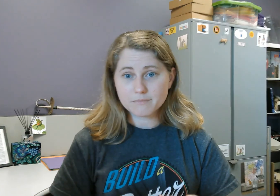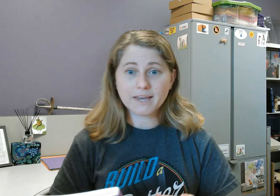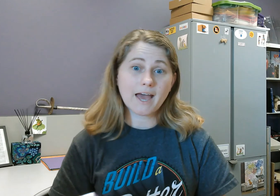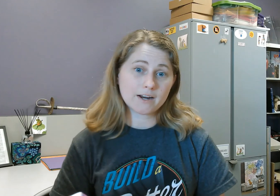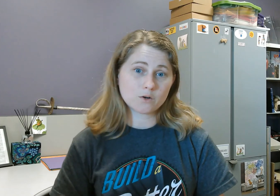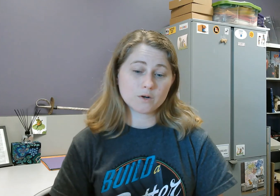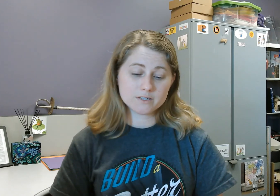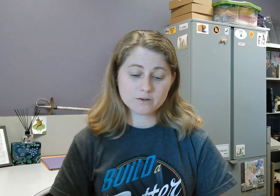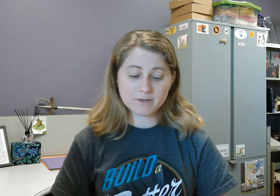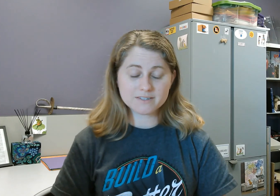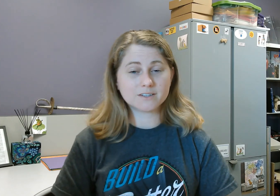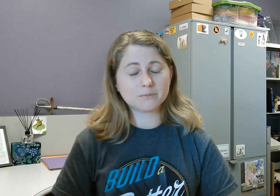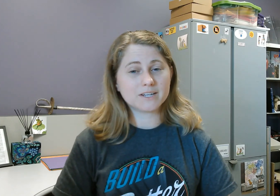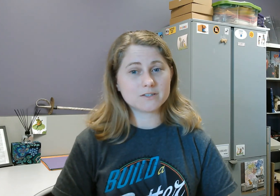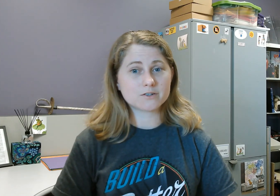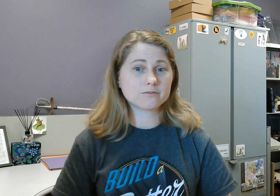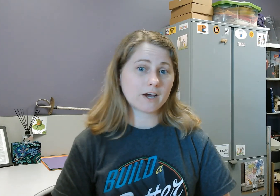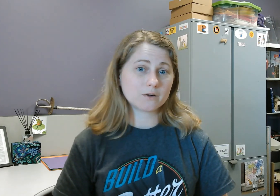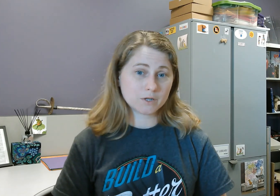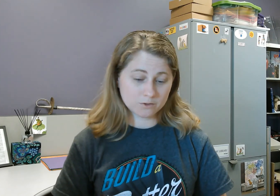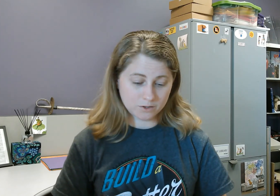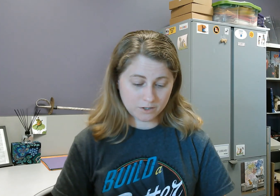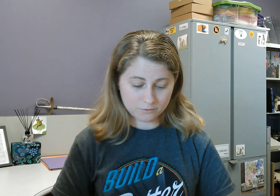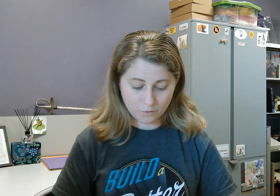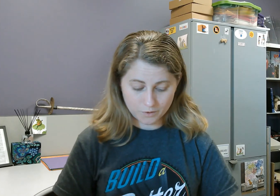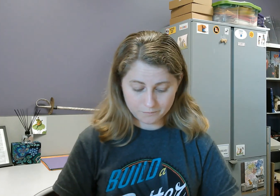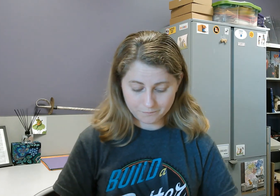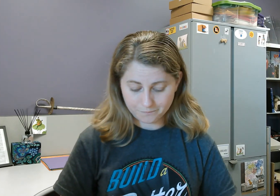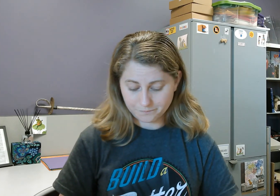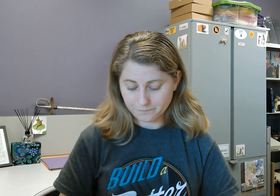and categories, so it makes it a little bit easier to find what you're looking for.